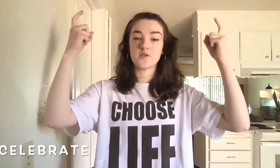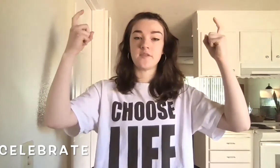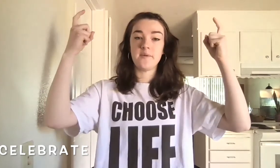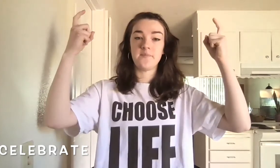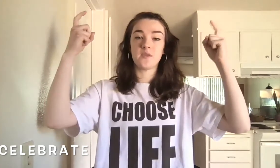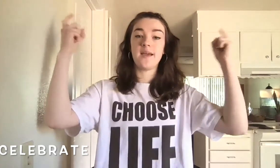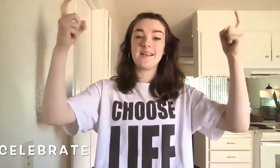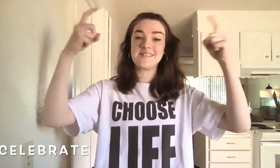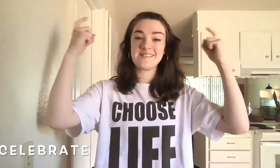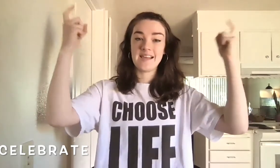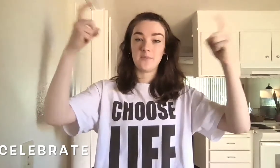them. Celebrate.